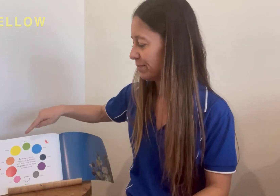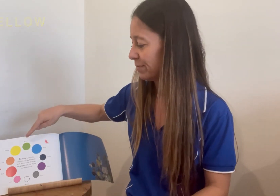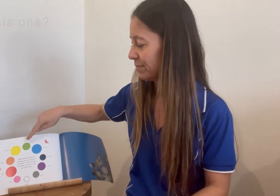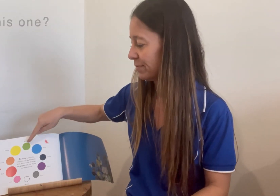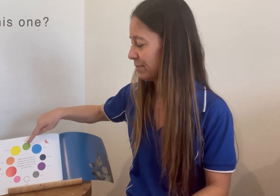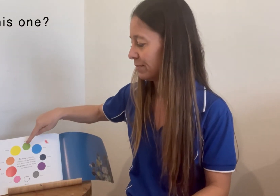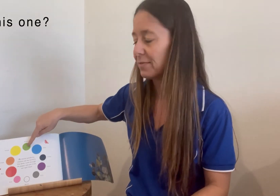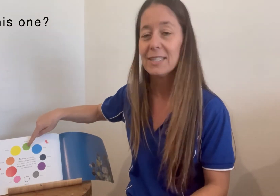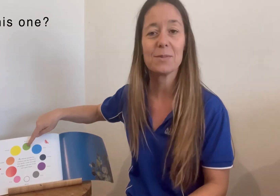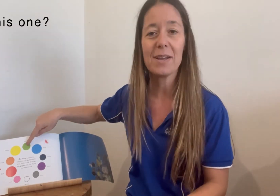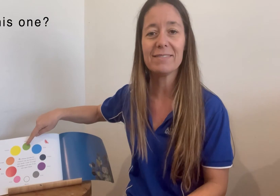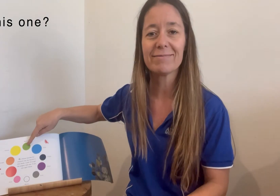This one?